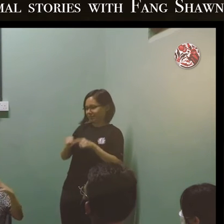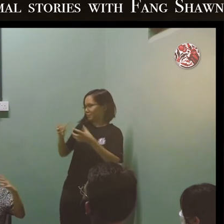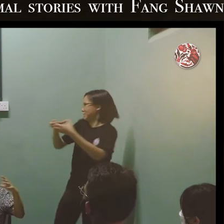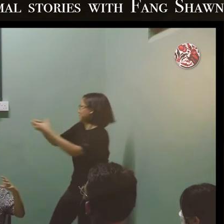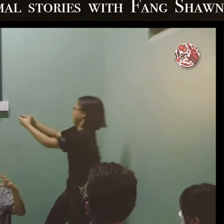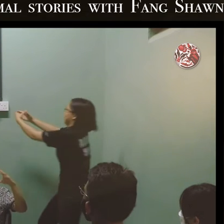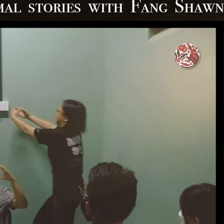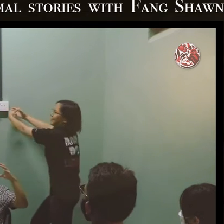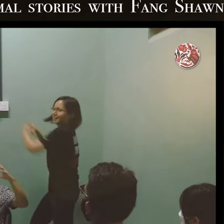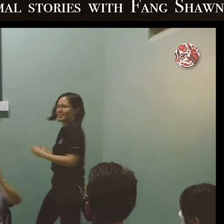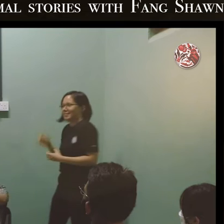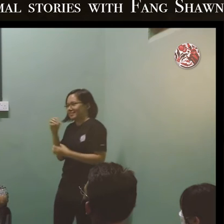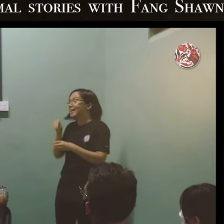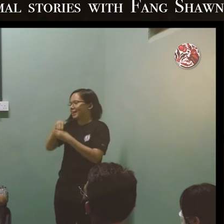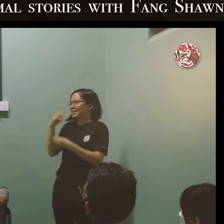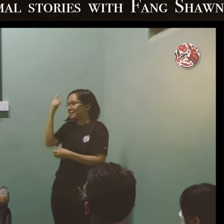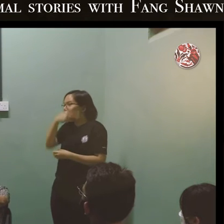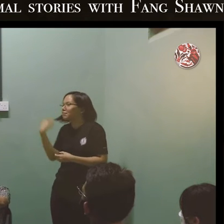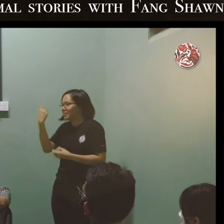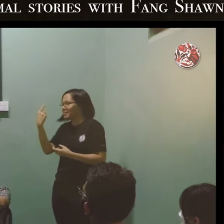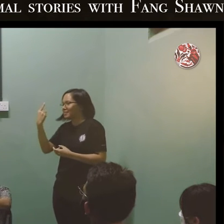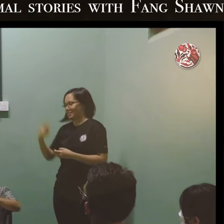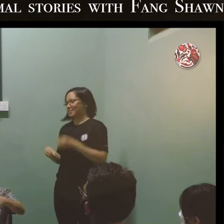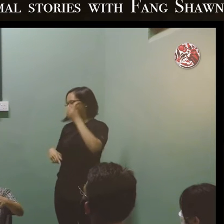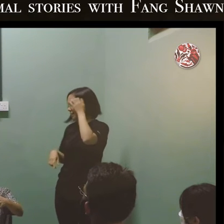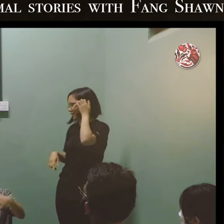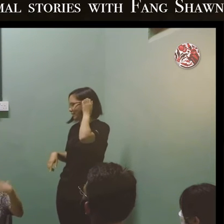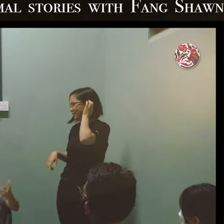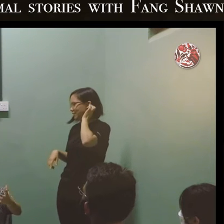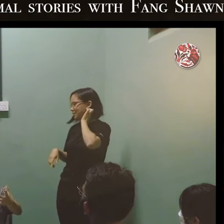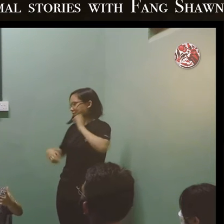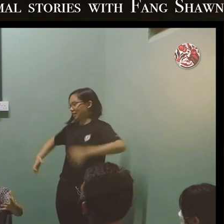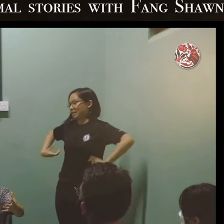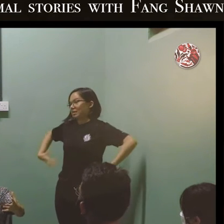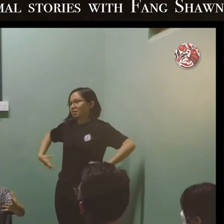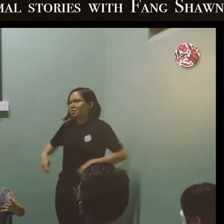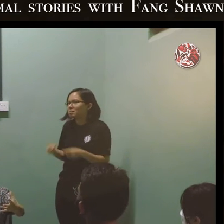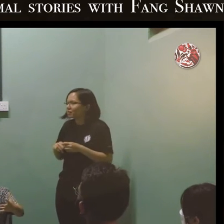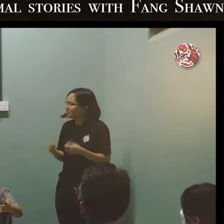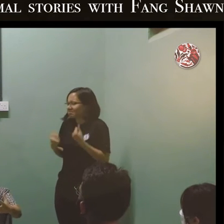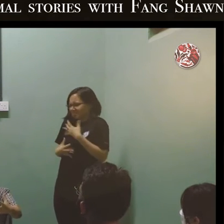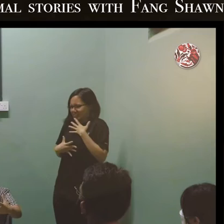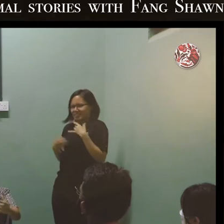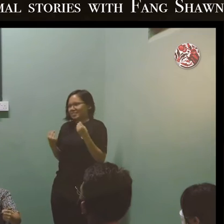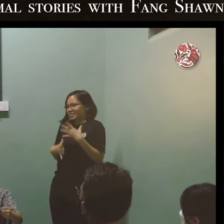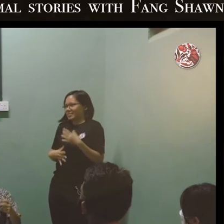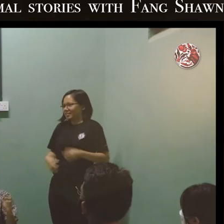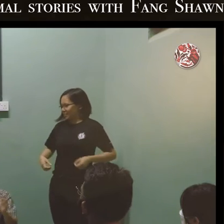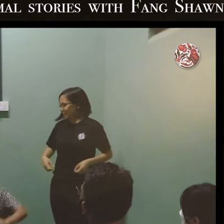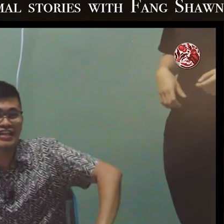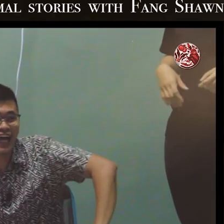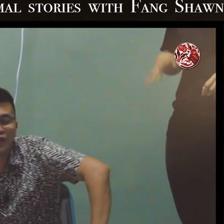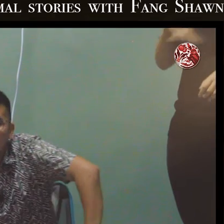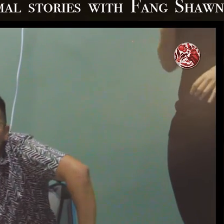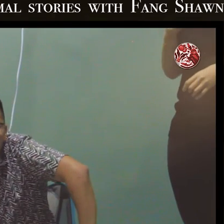what I saw was that macaque that was off frame, it was trying to pounce on the guy's face already. And the thing was, okay,